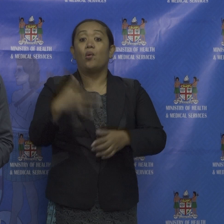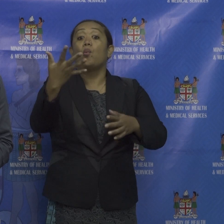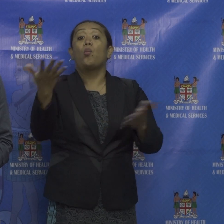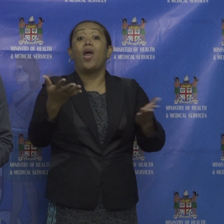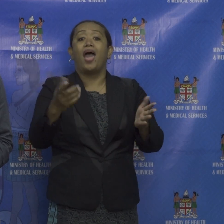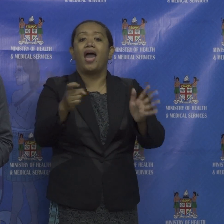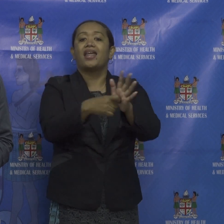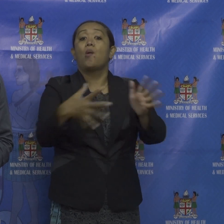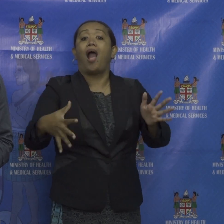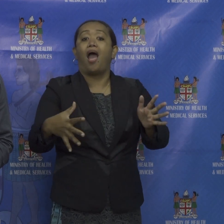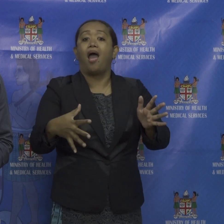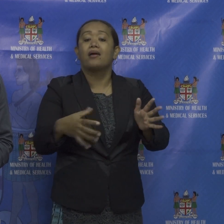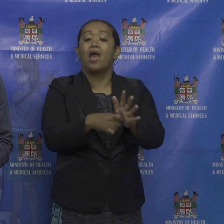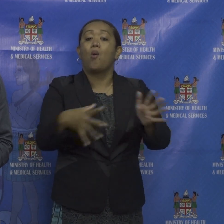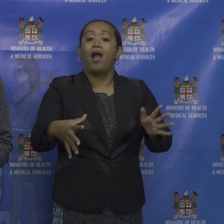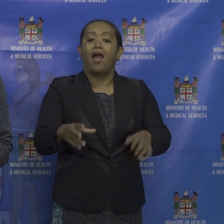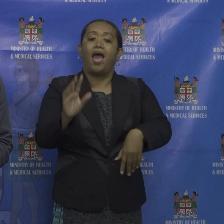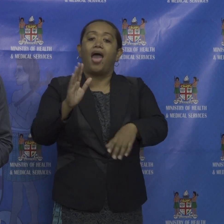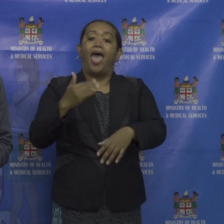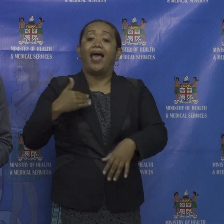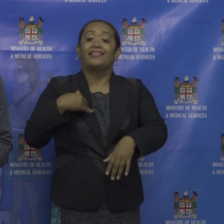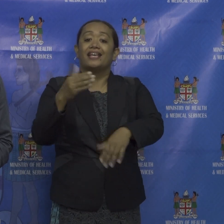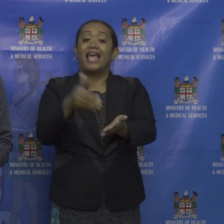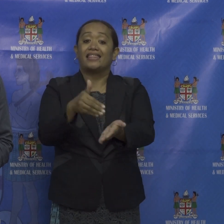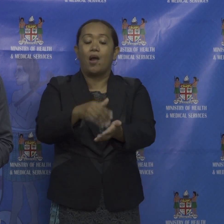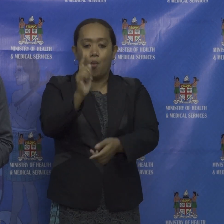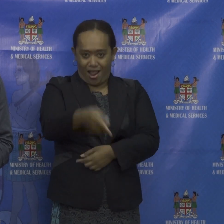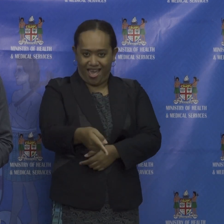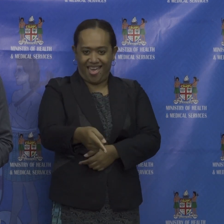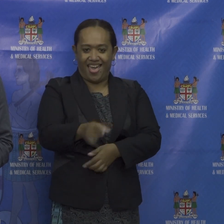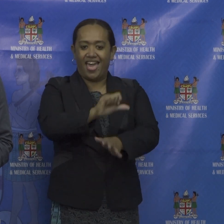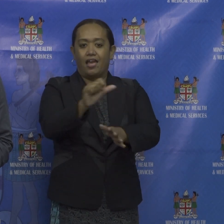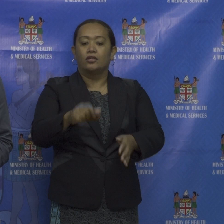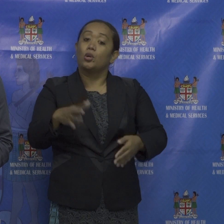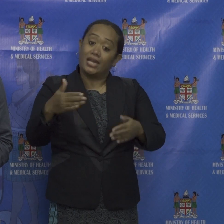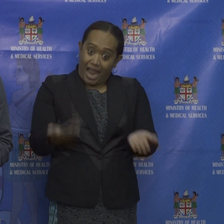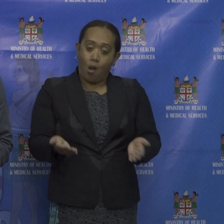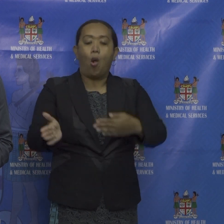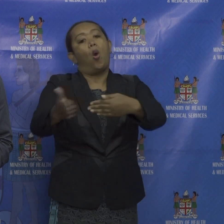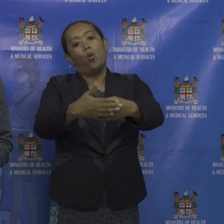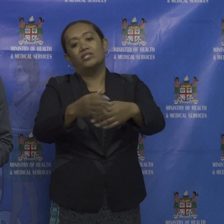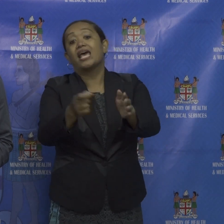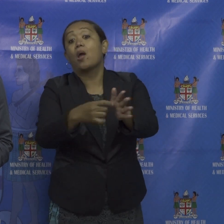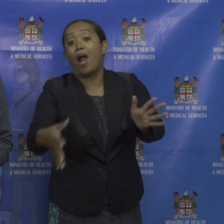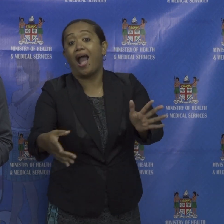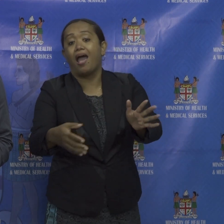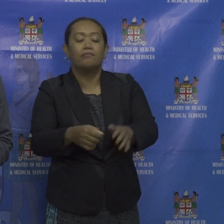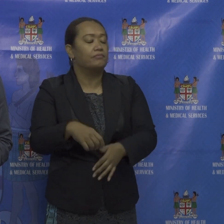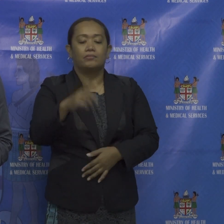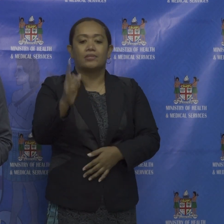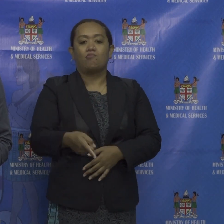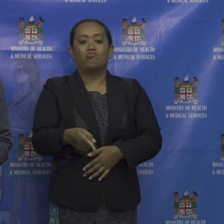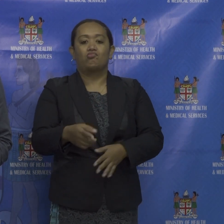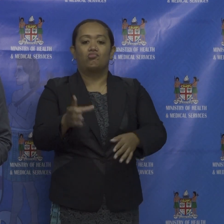cough. After her positive result registered today, we immediately closed the Rawanga Health Center to the public.